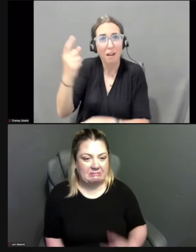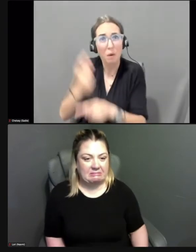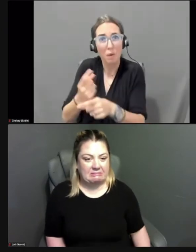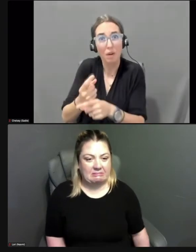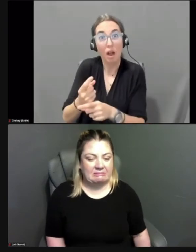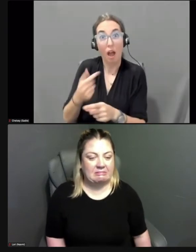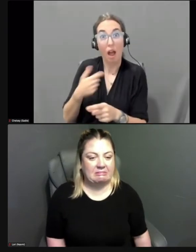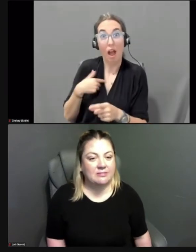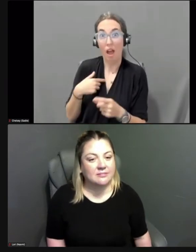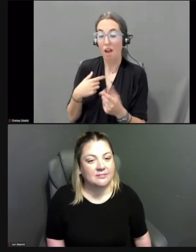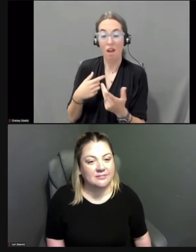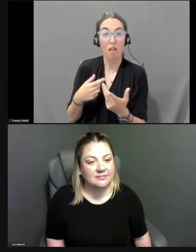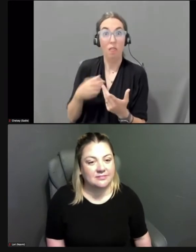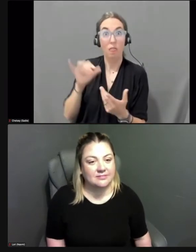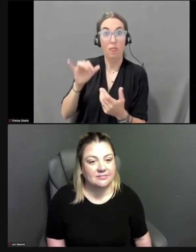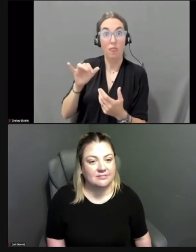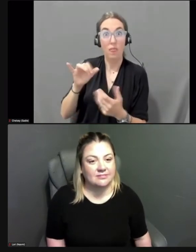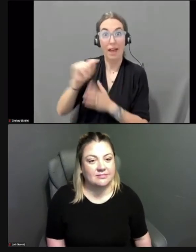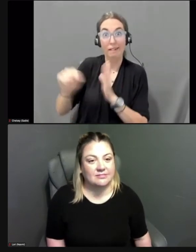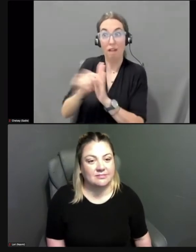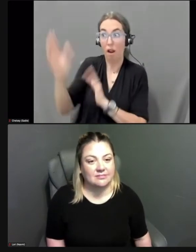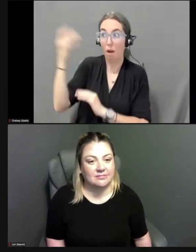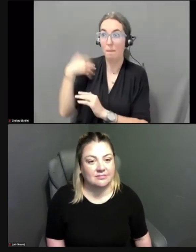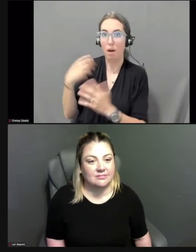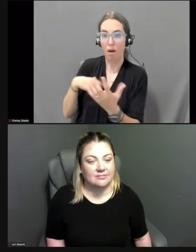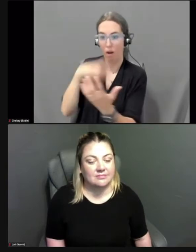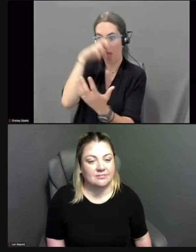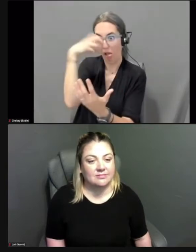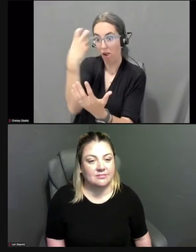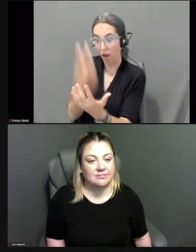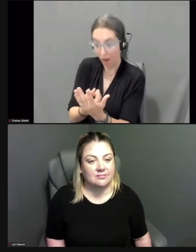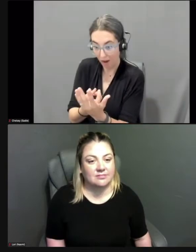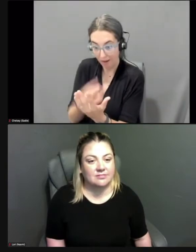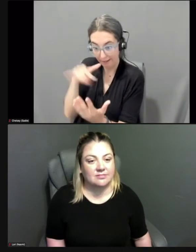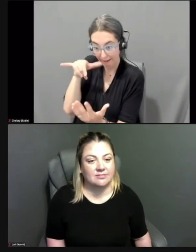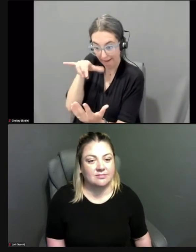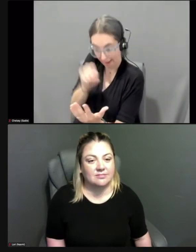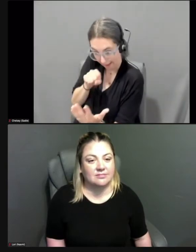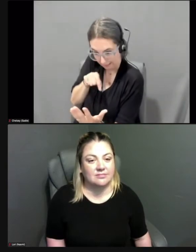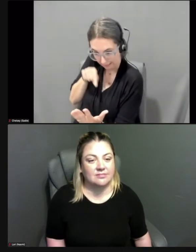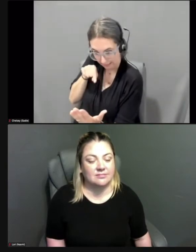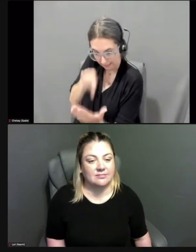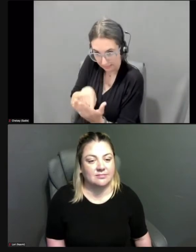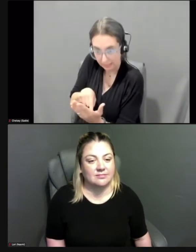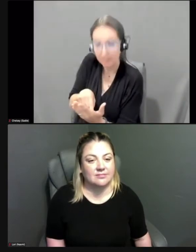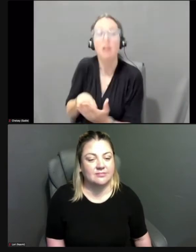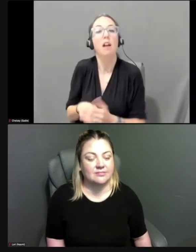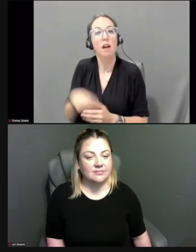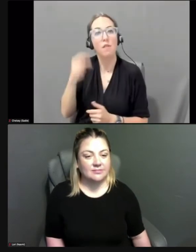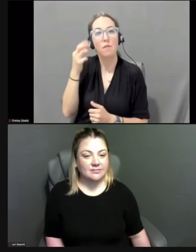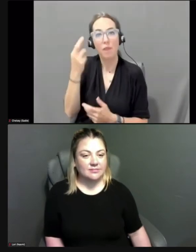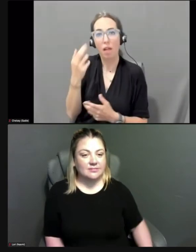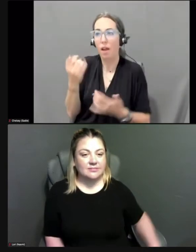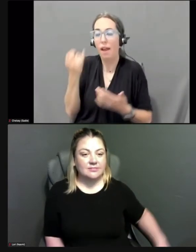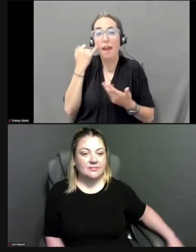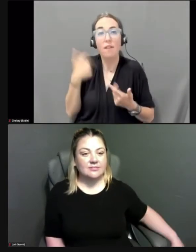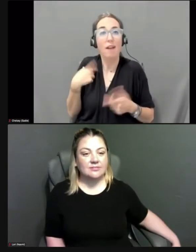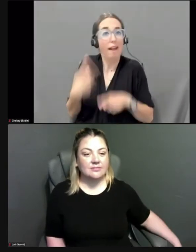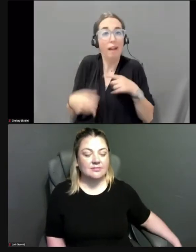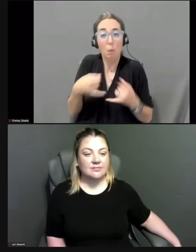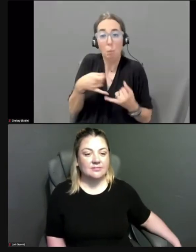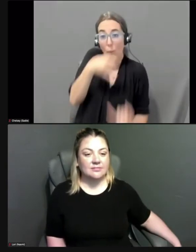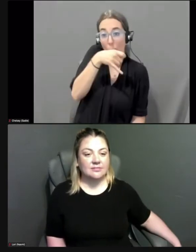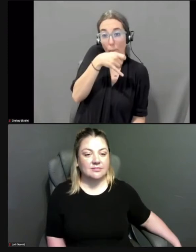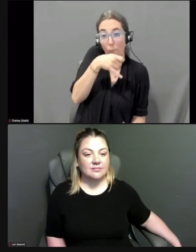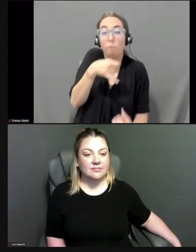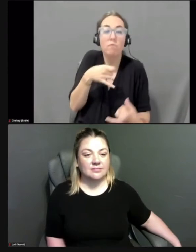me. And I read it, I was like, well, at least if I can't be super skinny from doing all this cardio, I'm going to lift weights and I'm going to